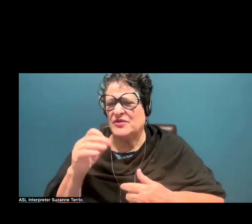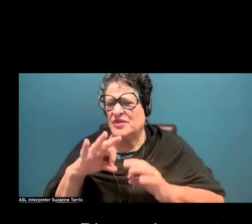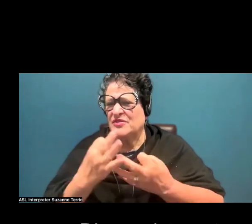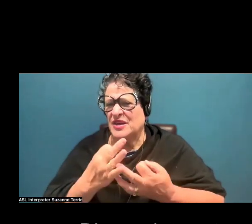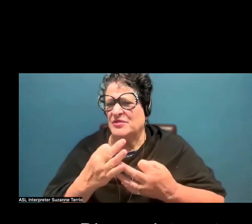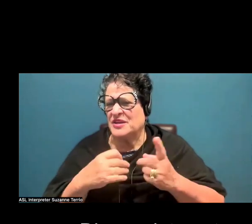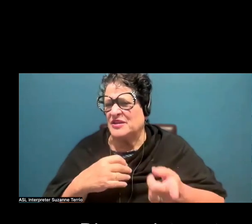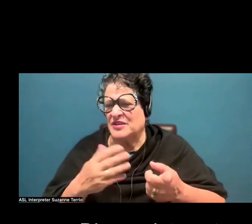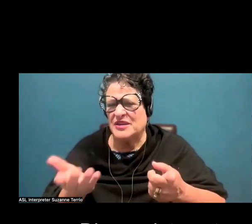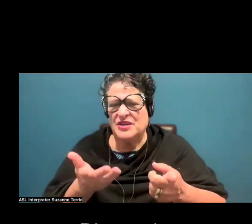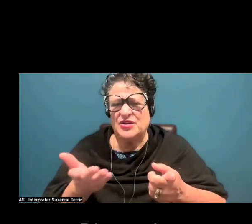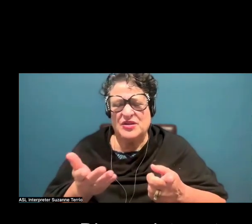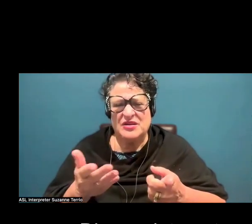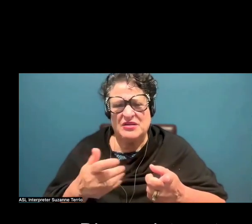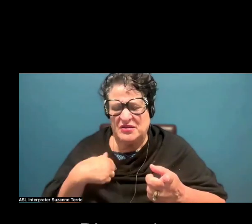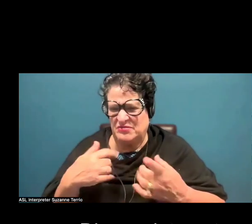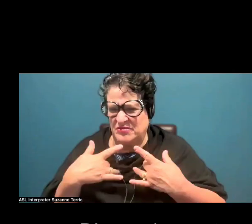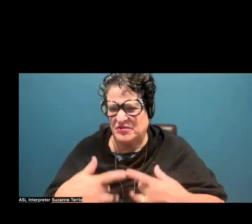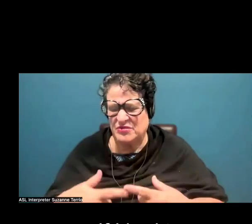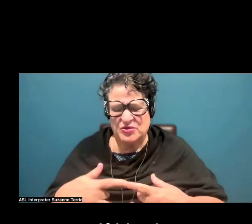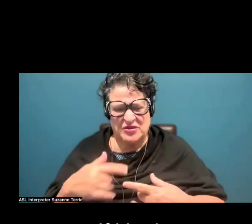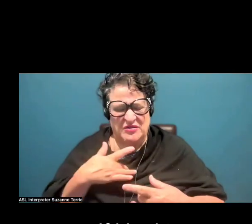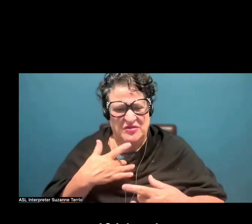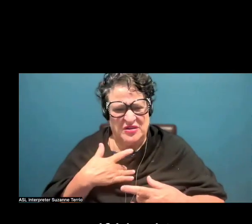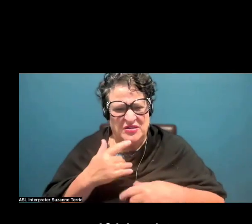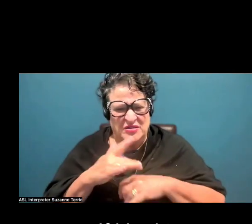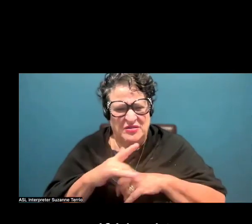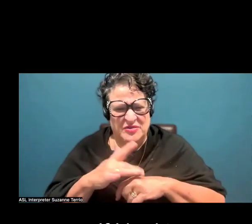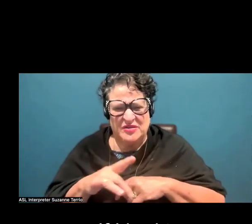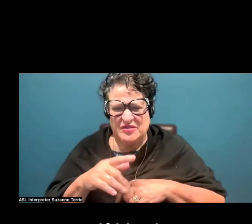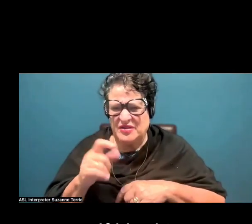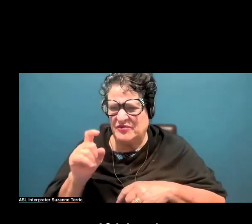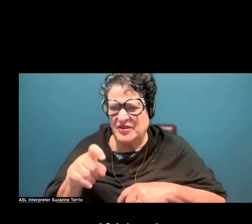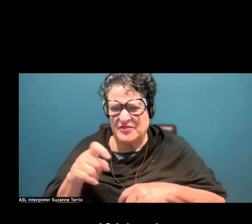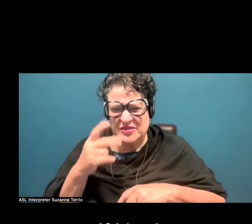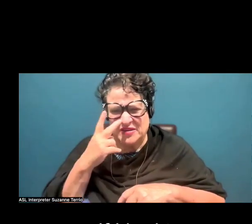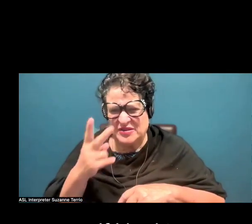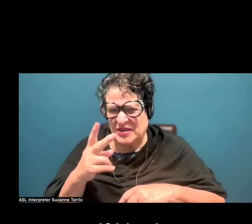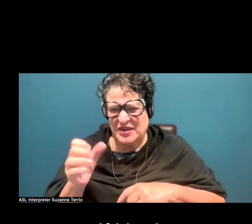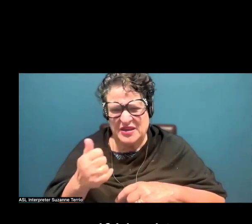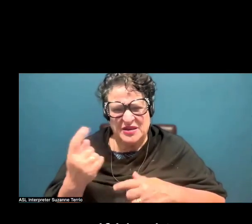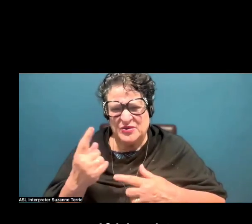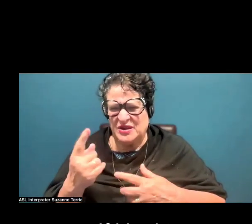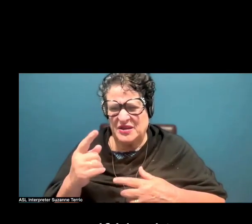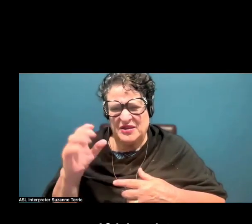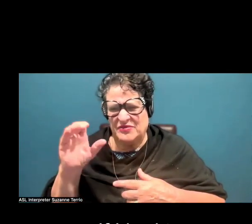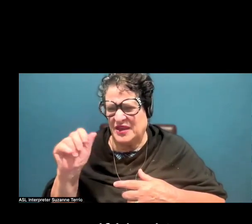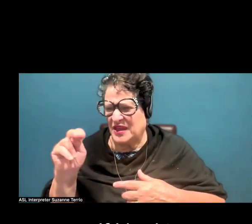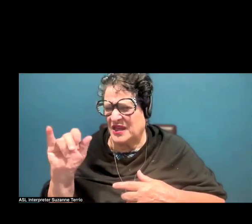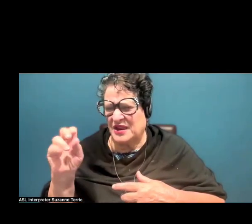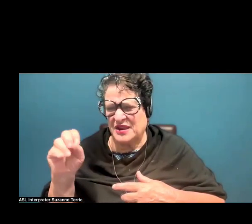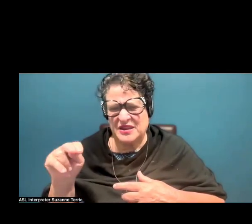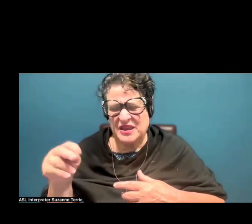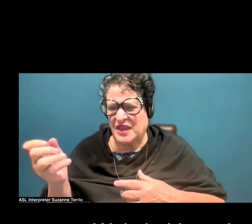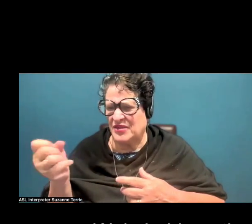sob. Disappointment rushes through me, an emptiness behind it. If I had to see any of them again, if the canyon only gave back one body to